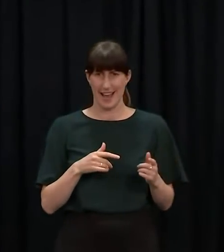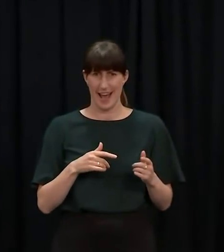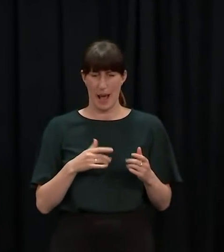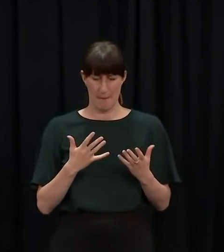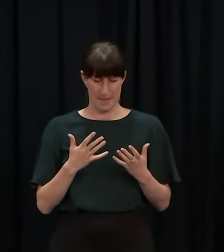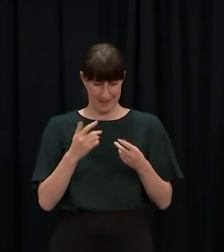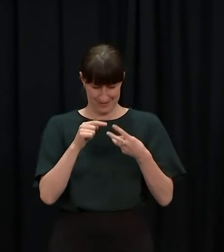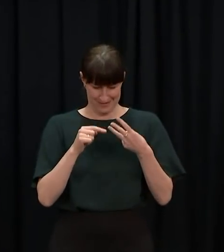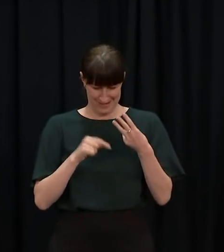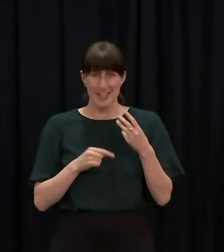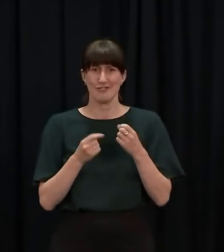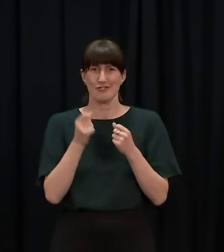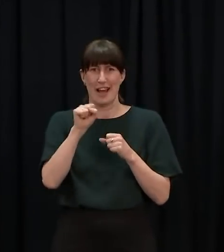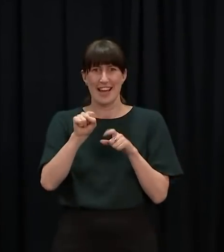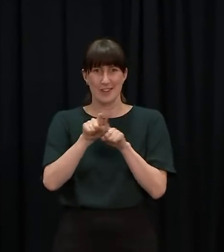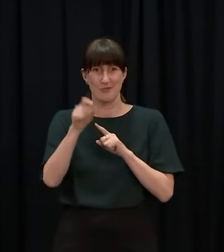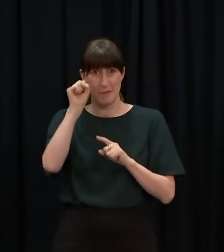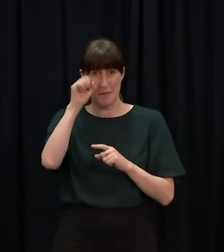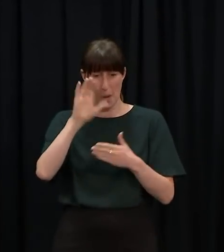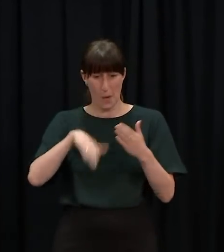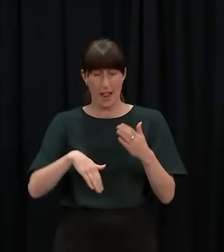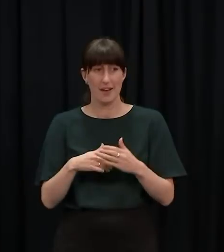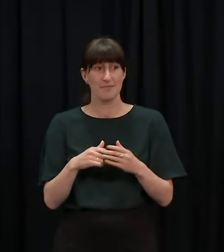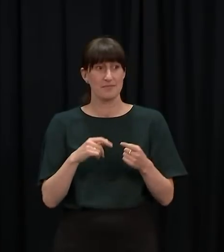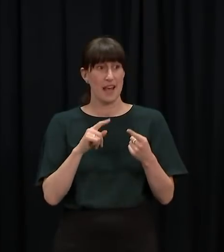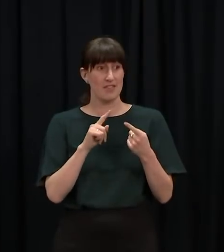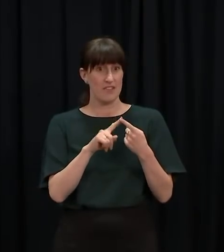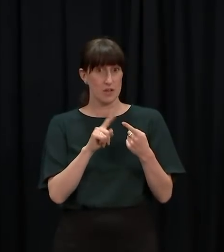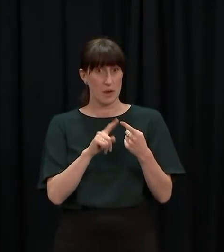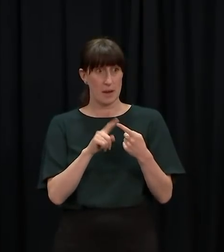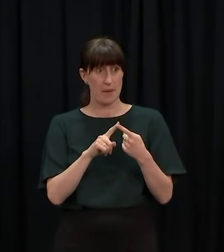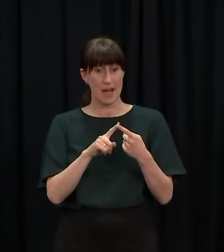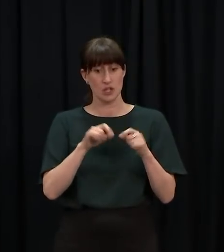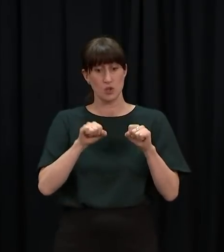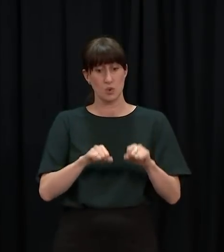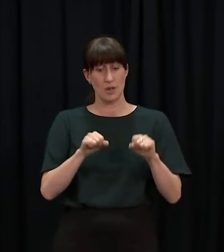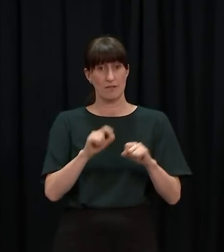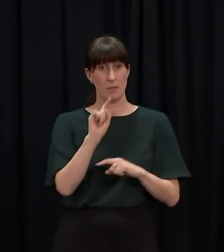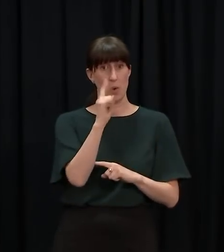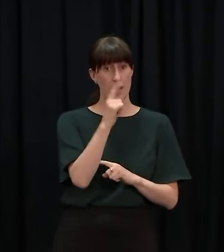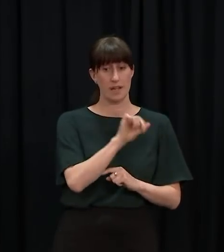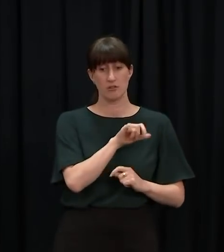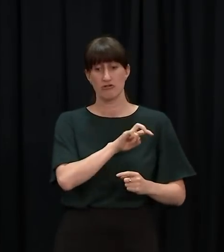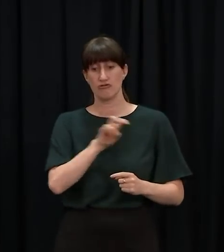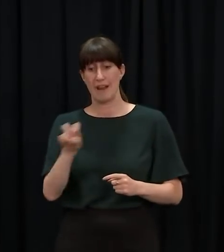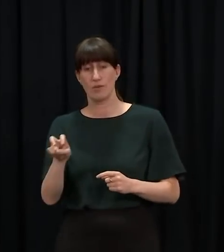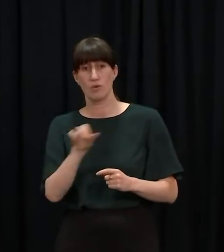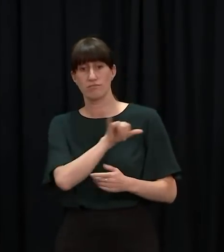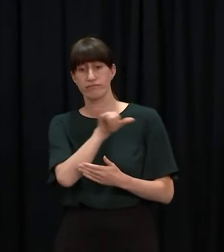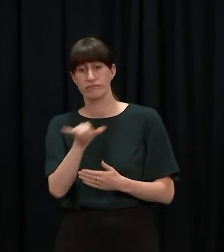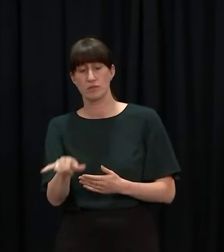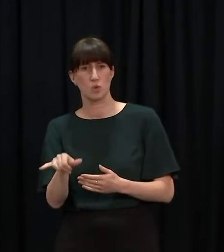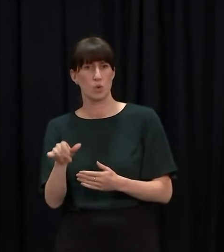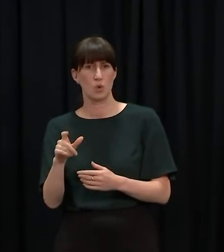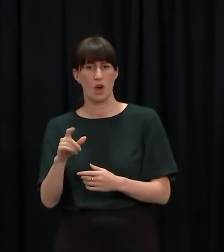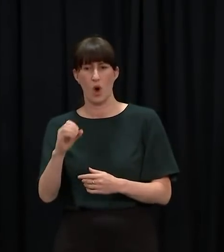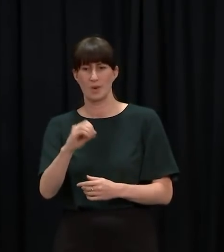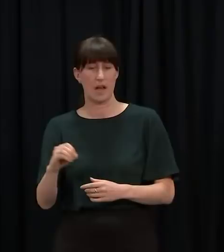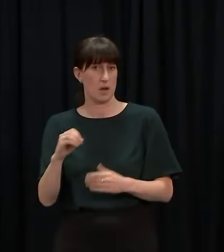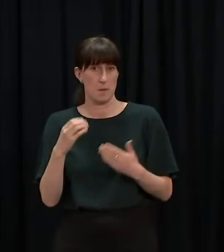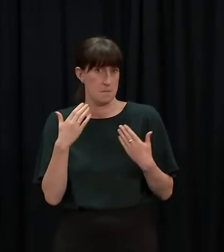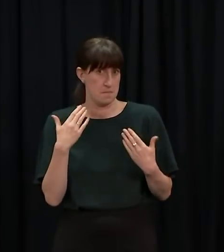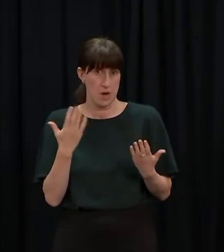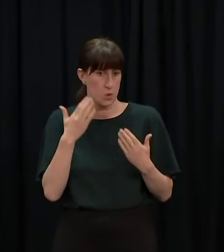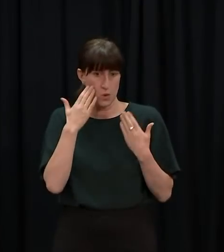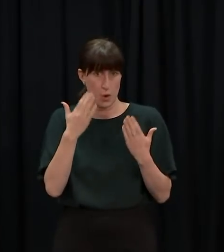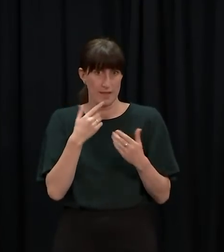you anything about the student who travelled from Auckland to Otago Boys High School. That's, you know, beyond our purview. It was someone who took a flight